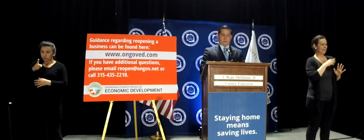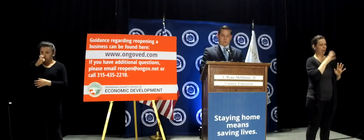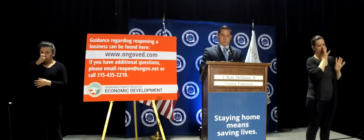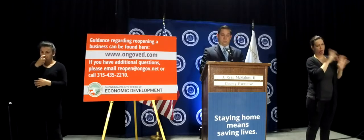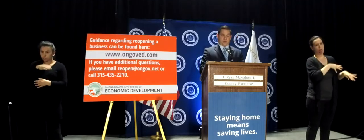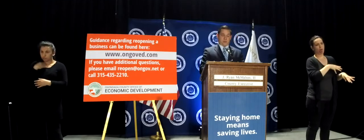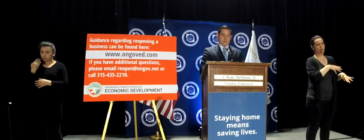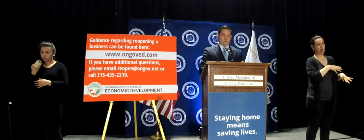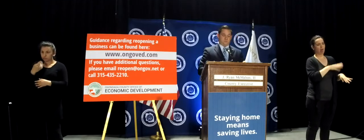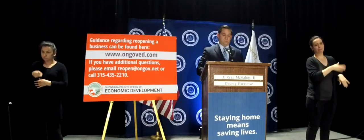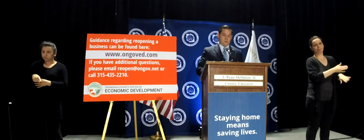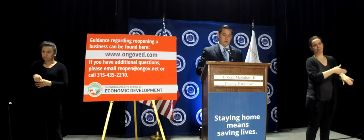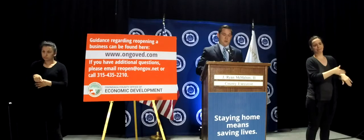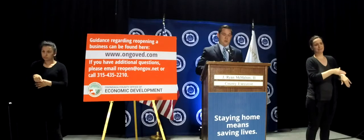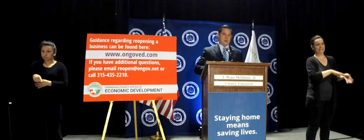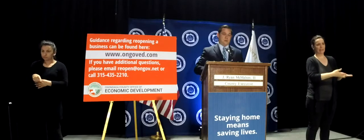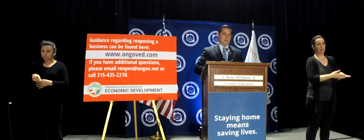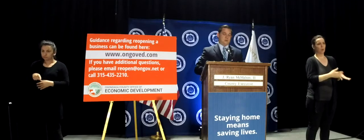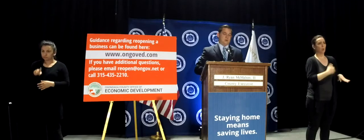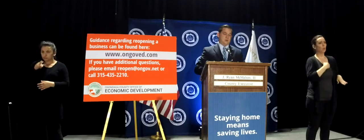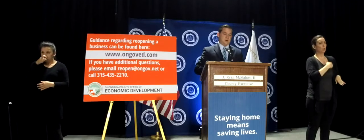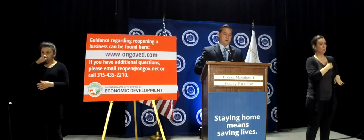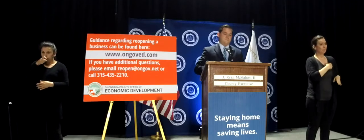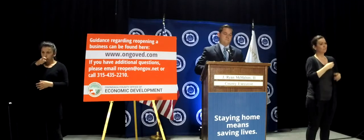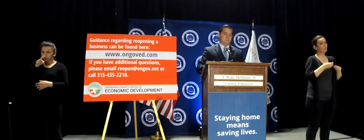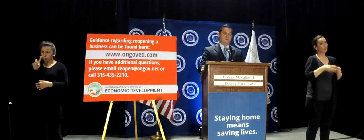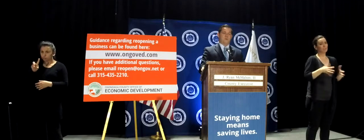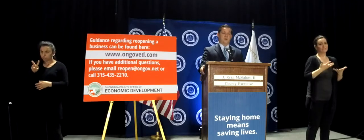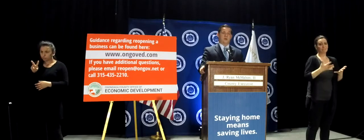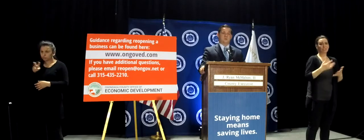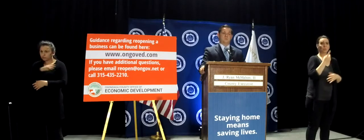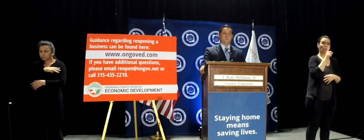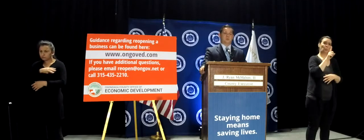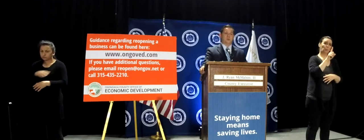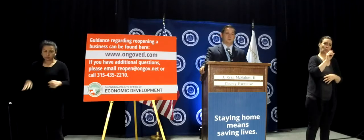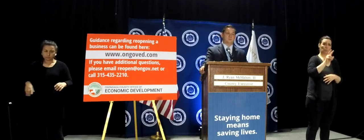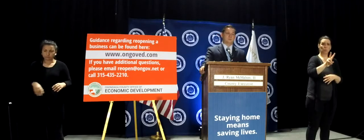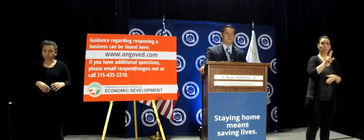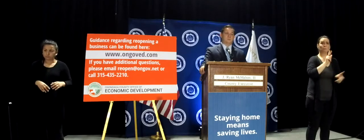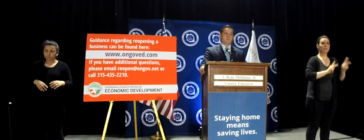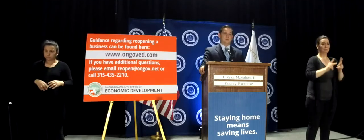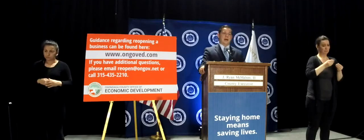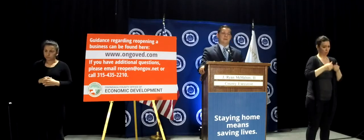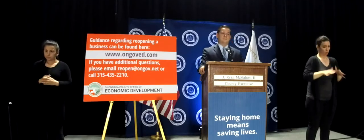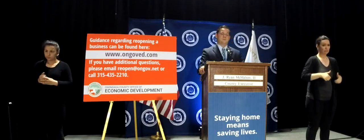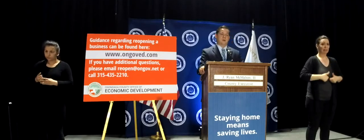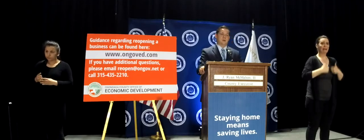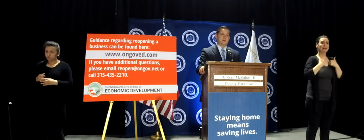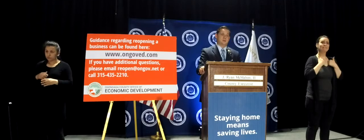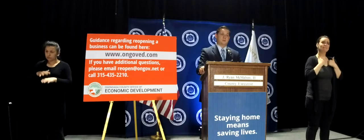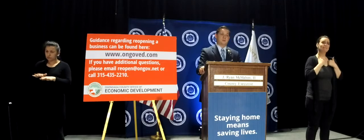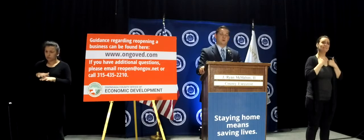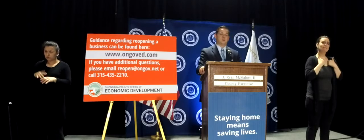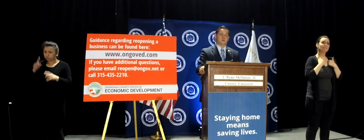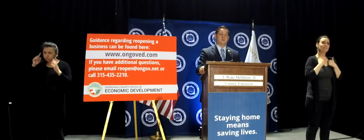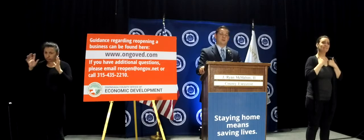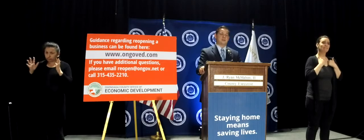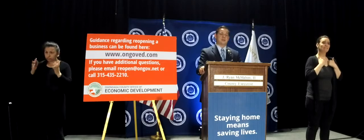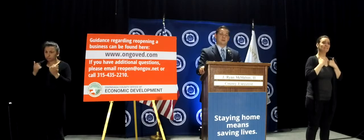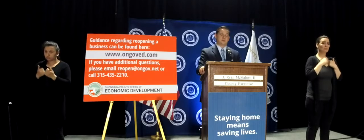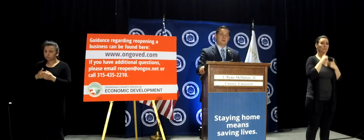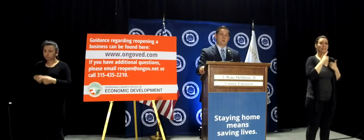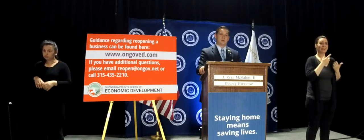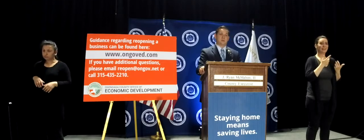102 people, I think, and before they should have died. Some of these folks were